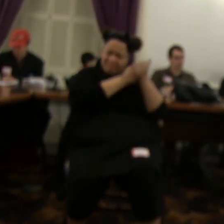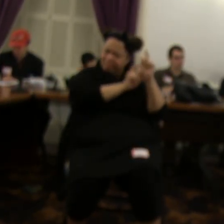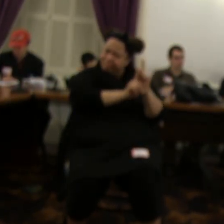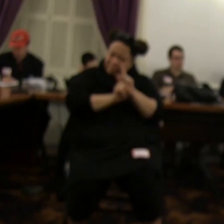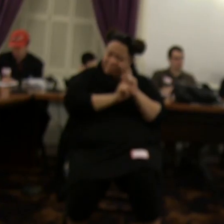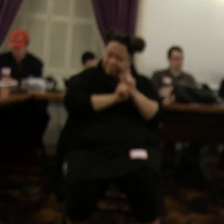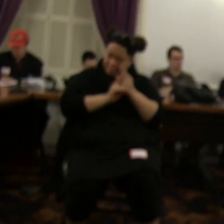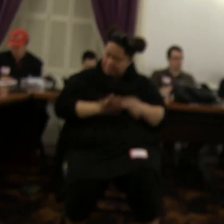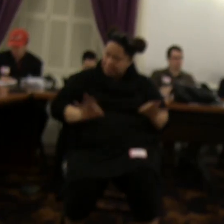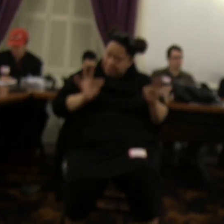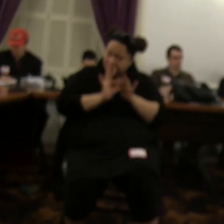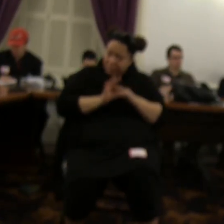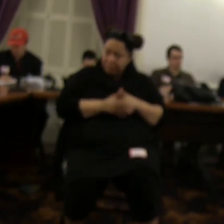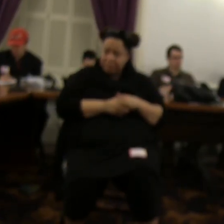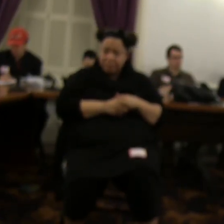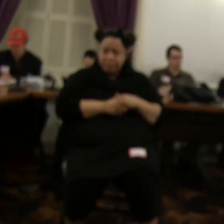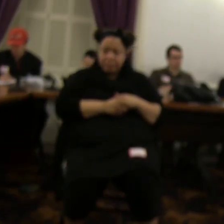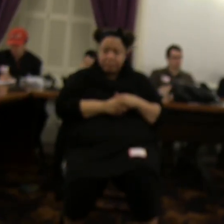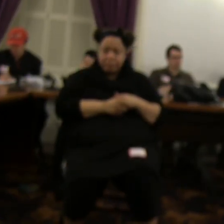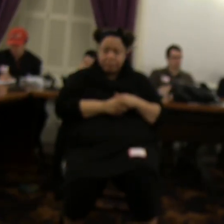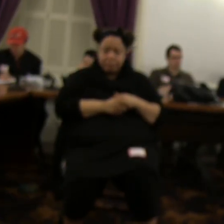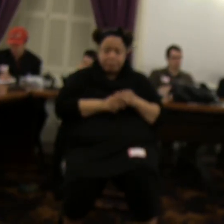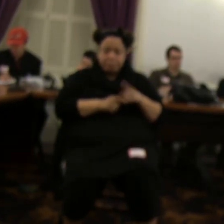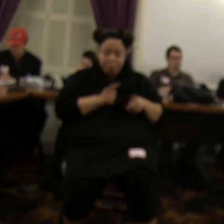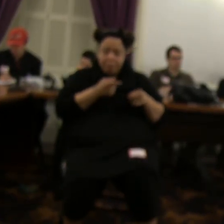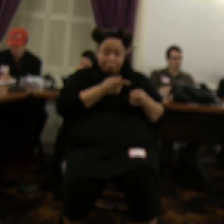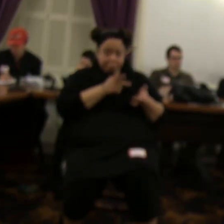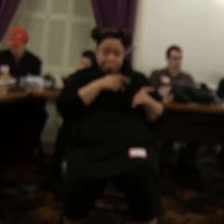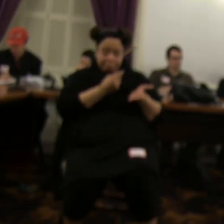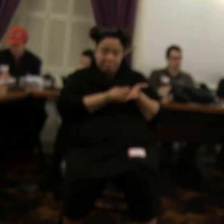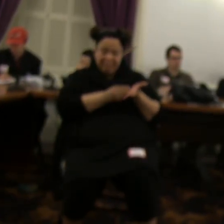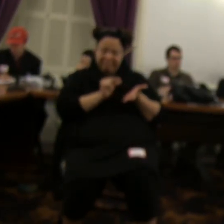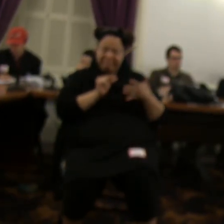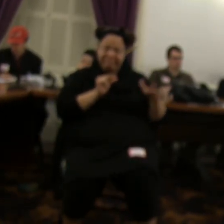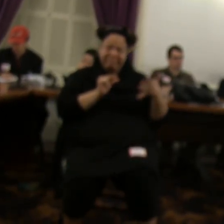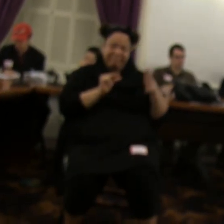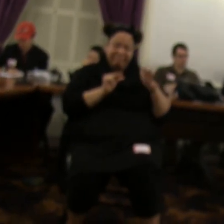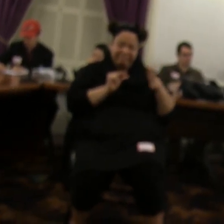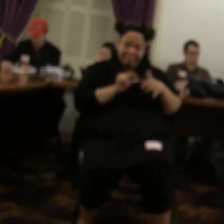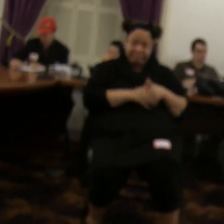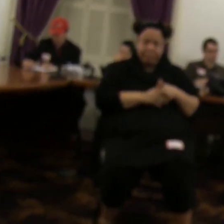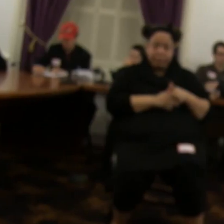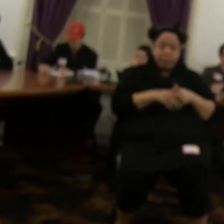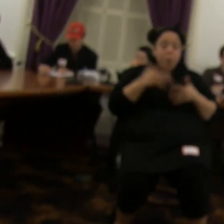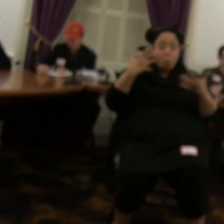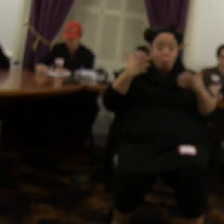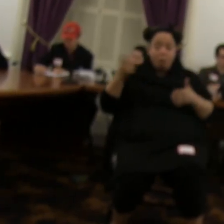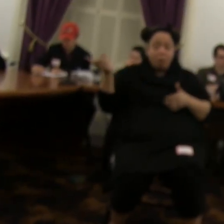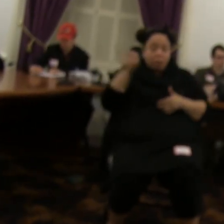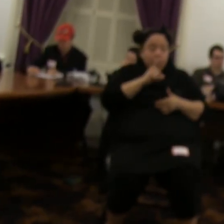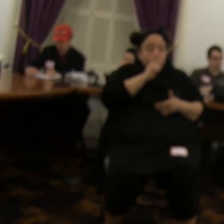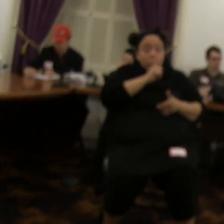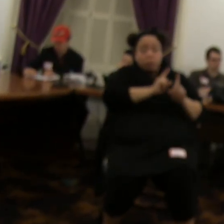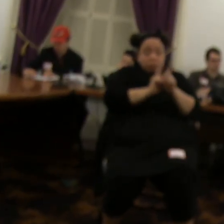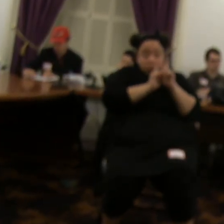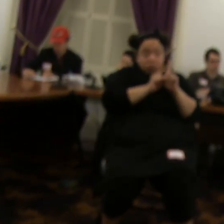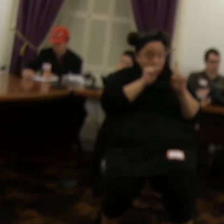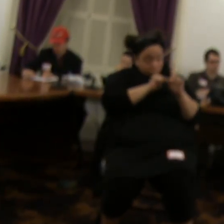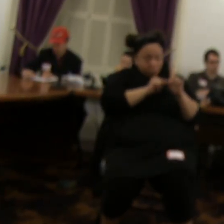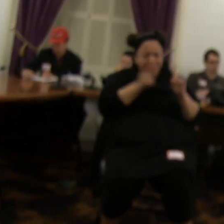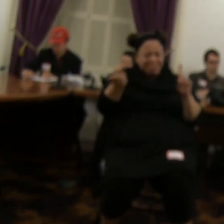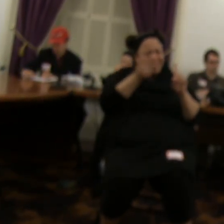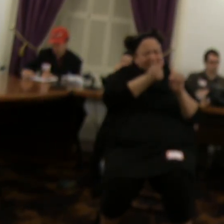living wage, a livable wage. And so last year in the budget process, the legislature put money